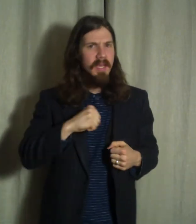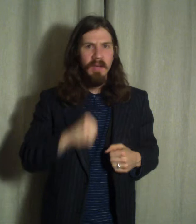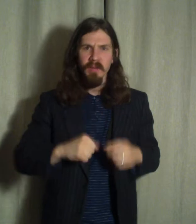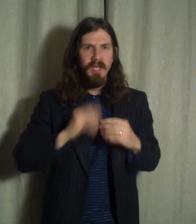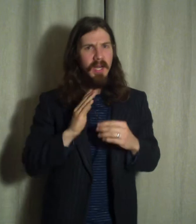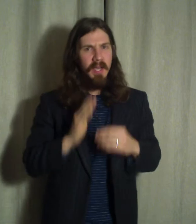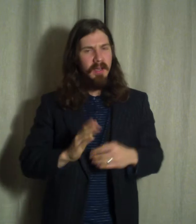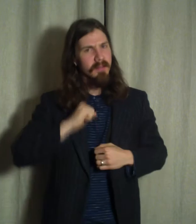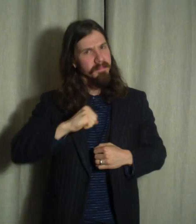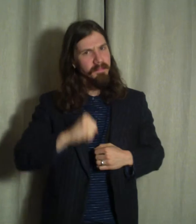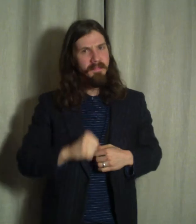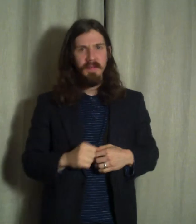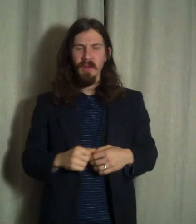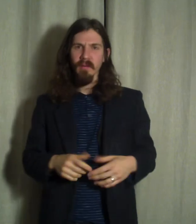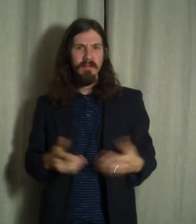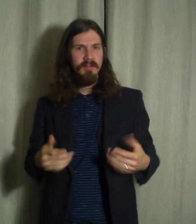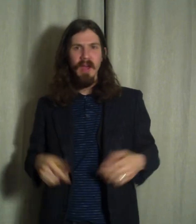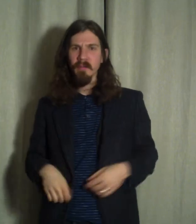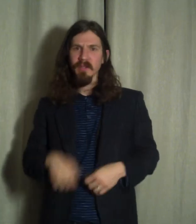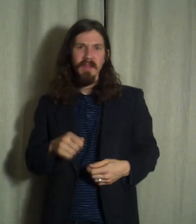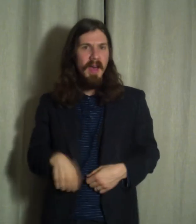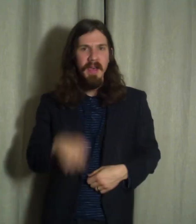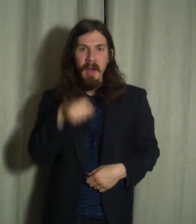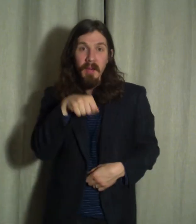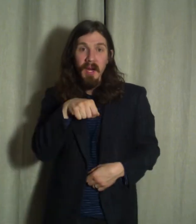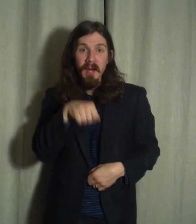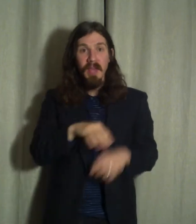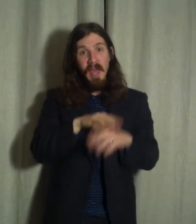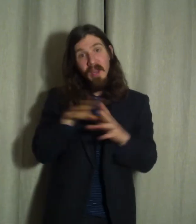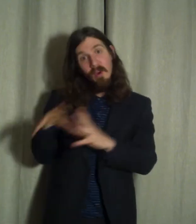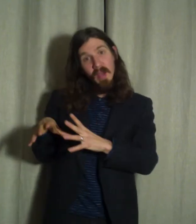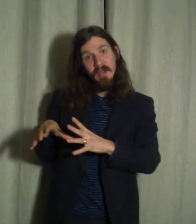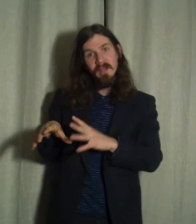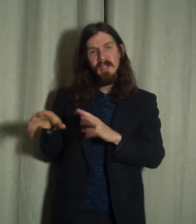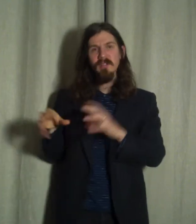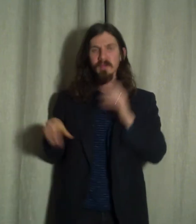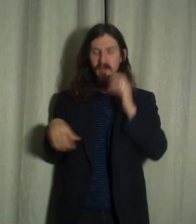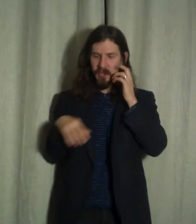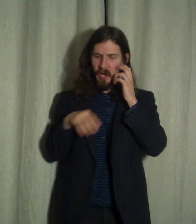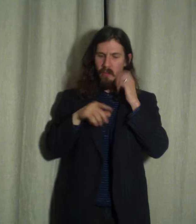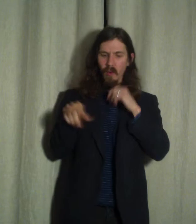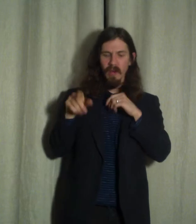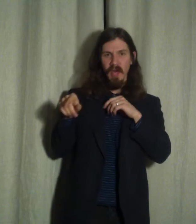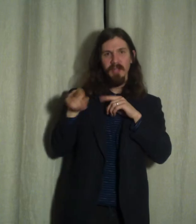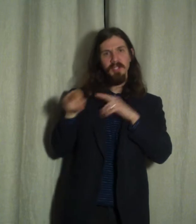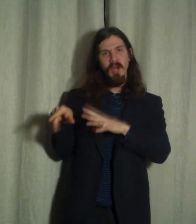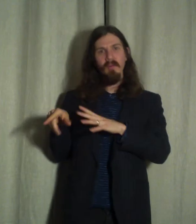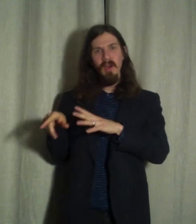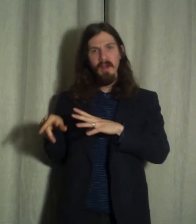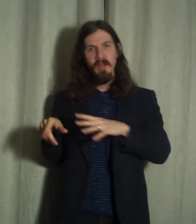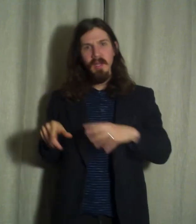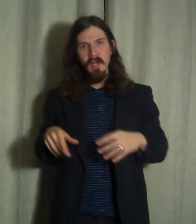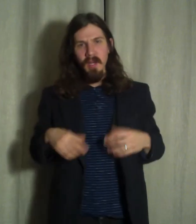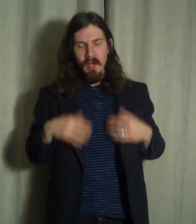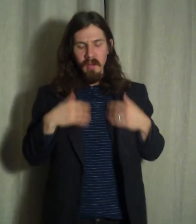with the click on the, you know, trap music, the hi-hat, the 808, these instruments point at genre. But